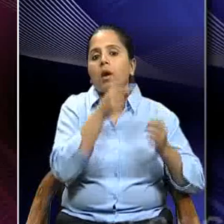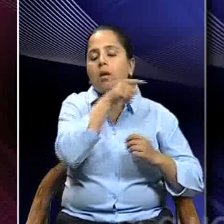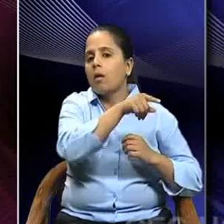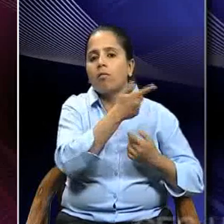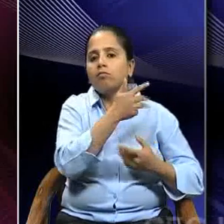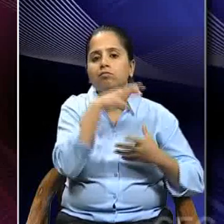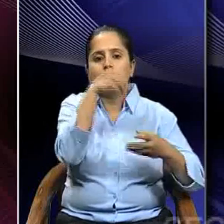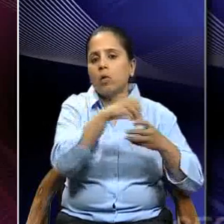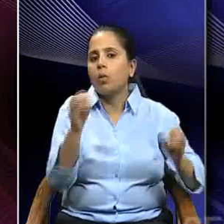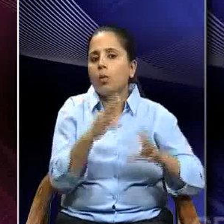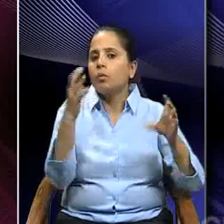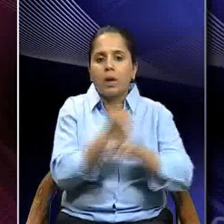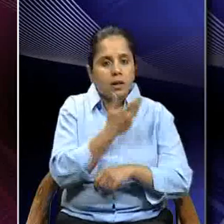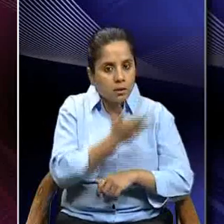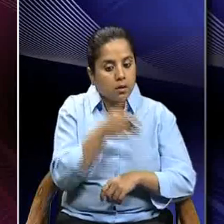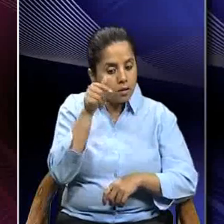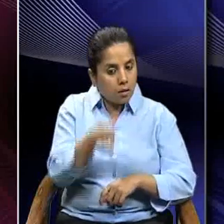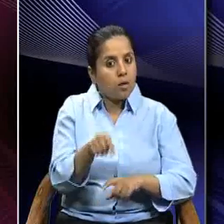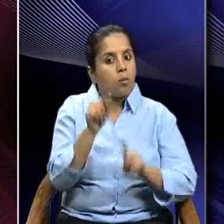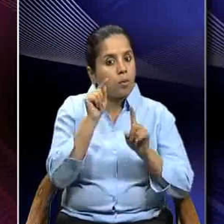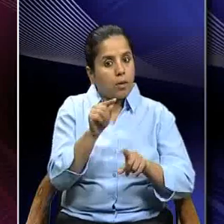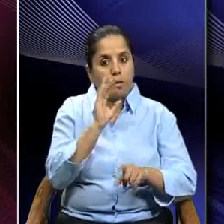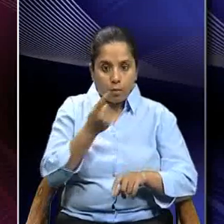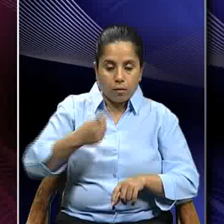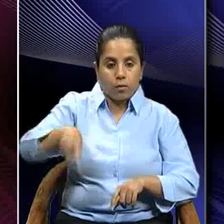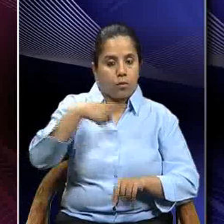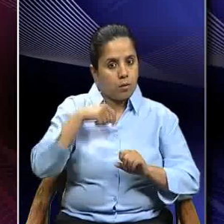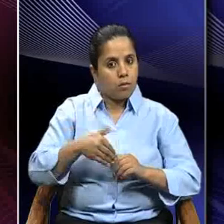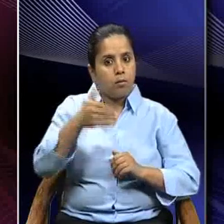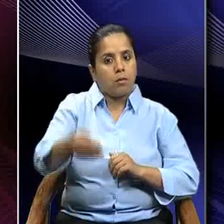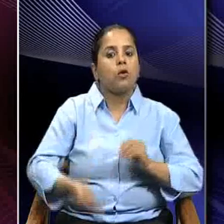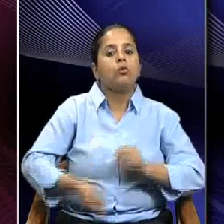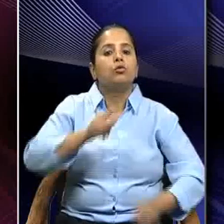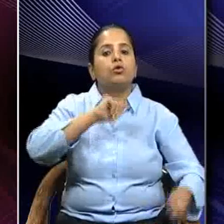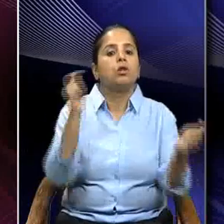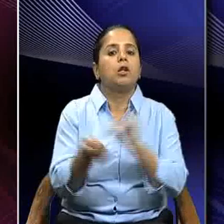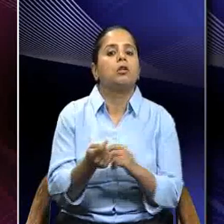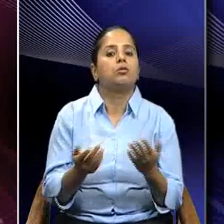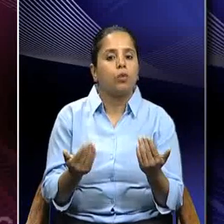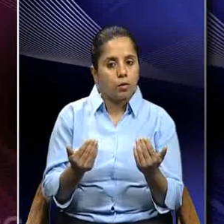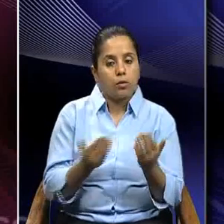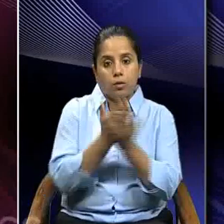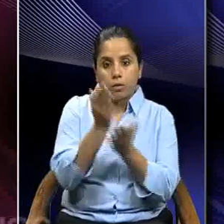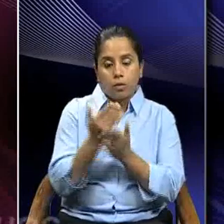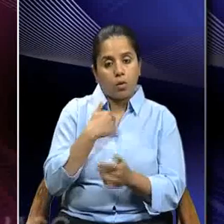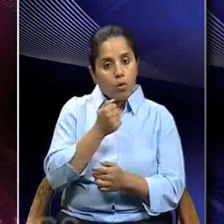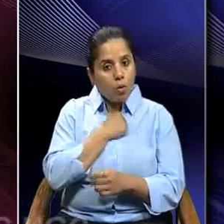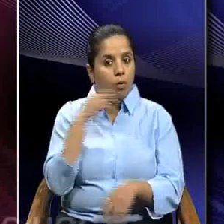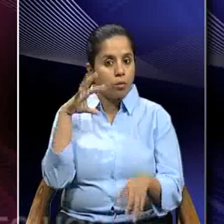into. And this is the point where we are going to make a difference by the way of our own